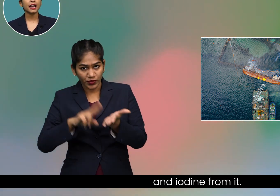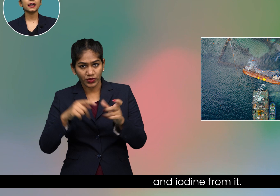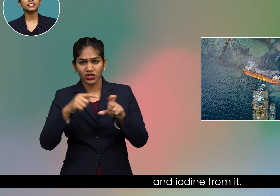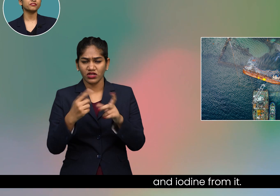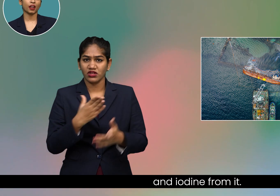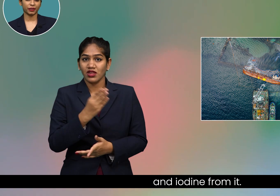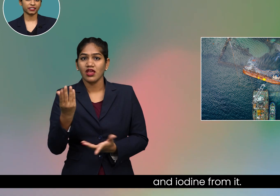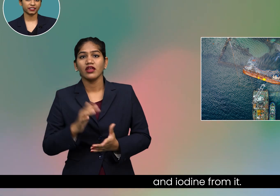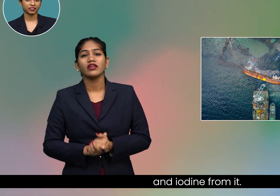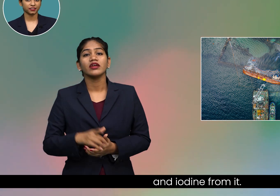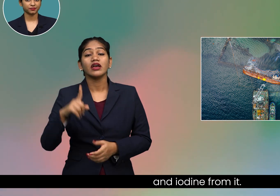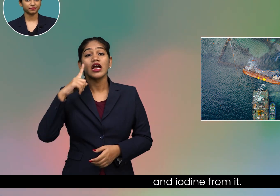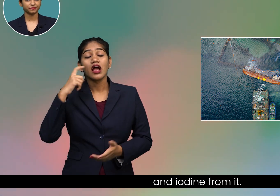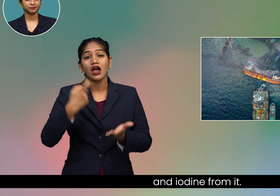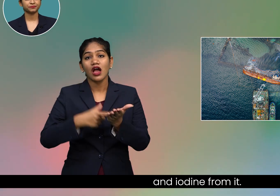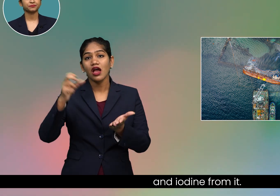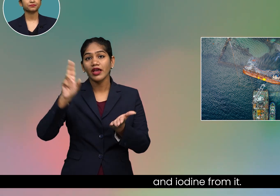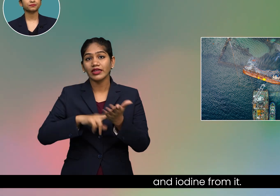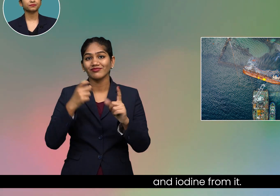and iodine from it.